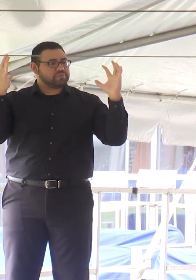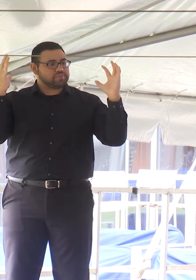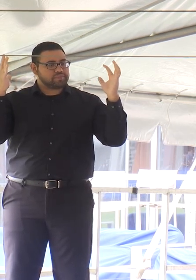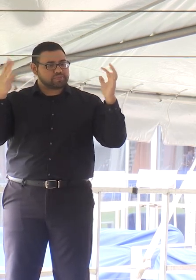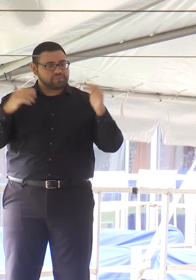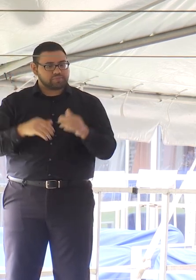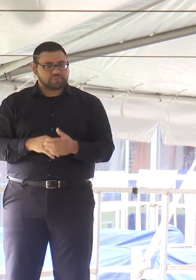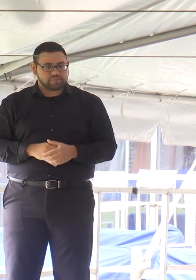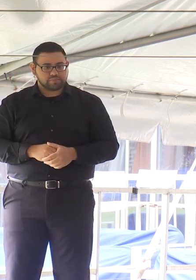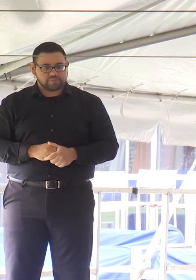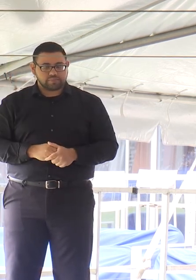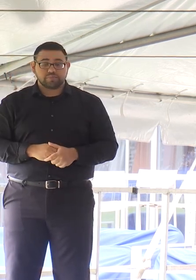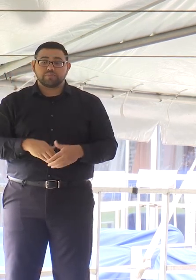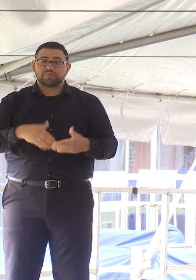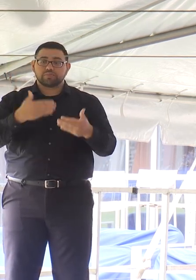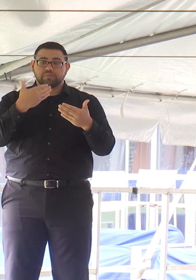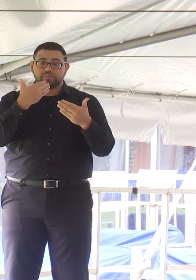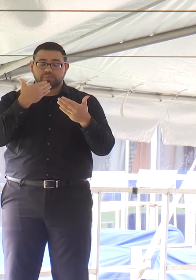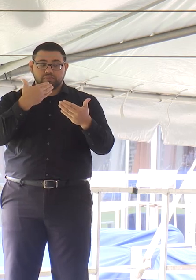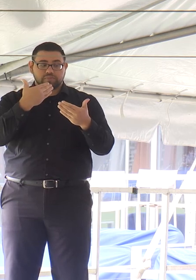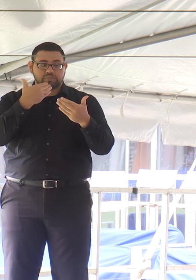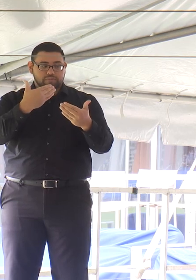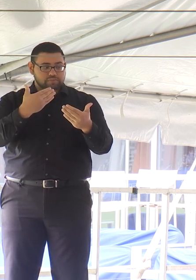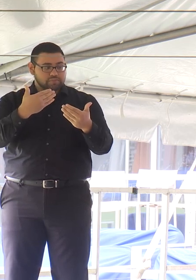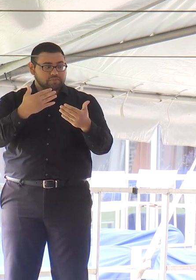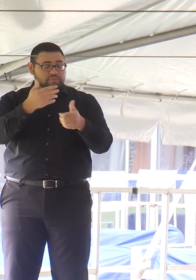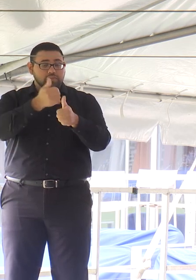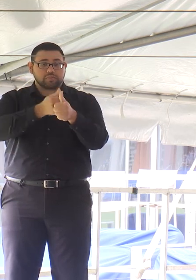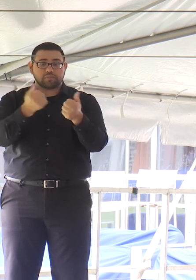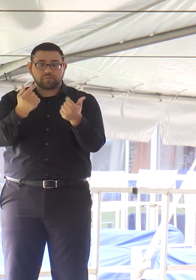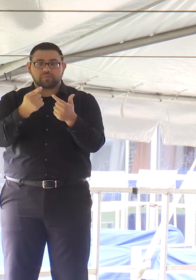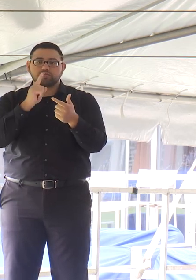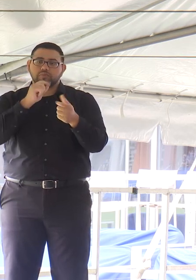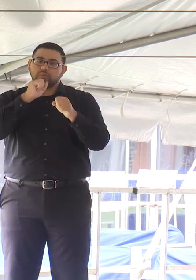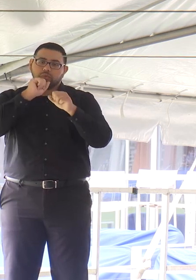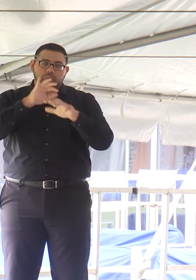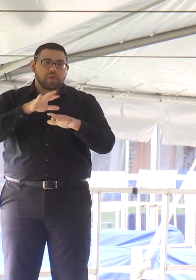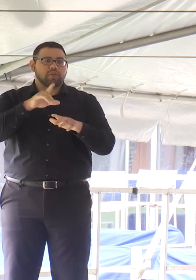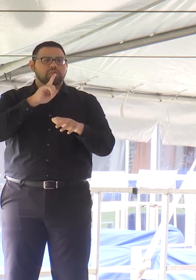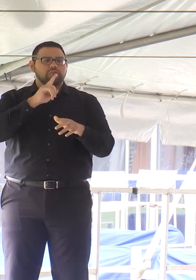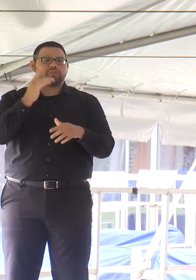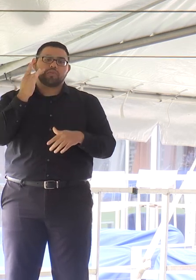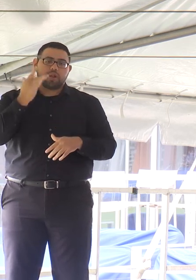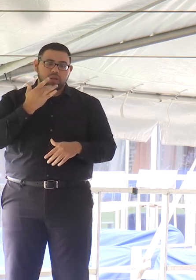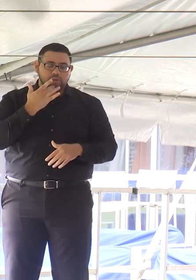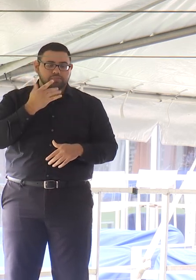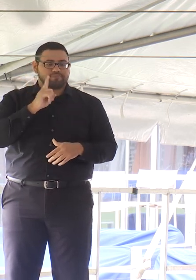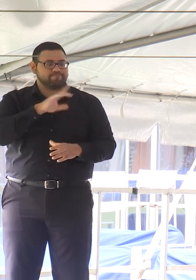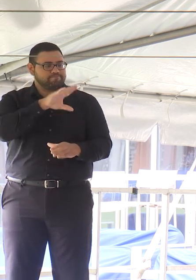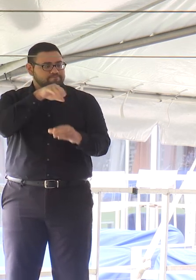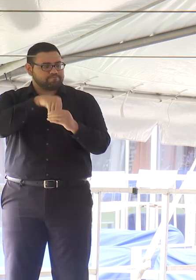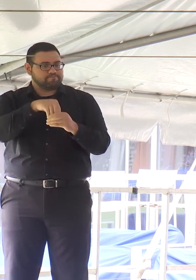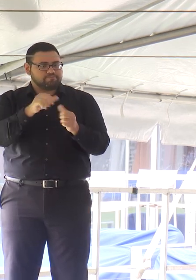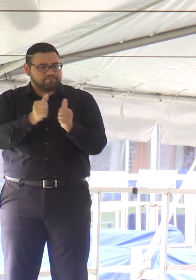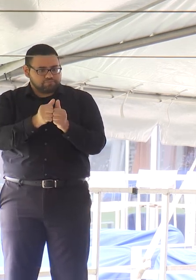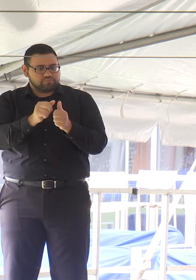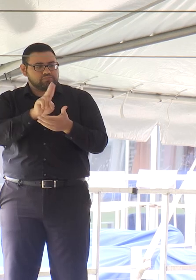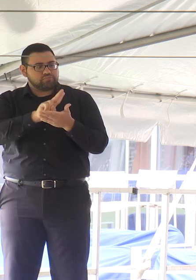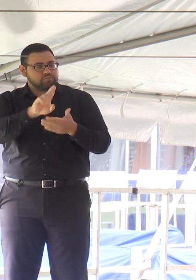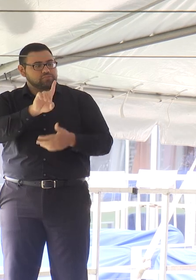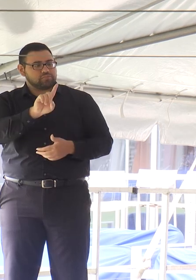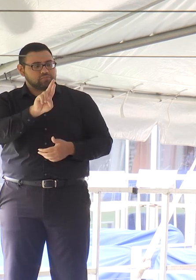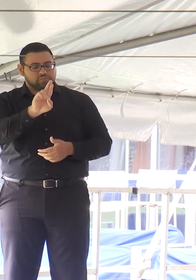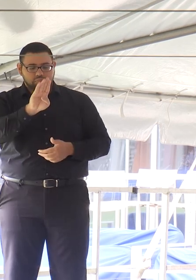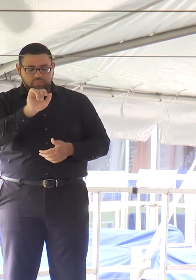So I want to thank each and every one of you. We're so blessed and so fortunate to be part of this university. And Dr.